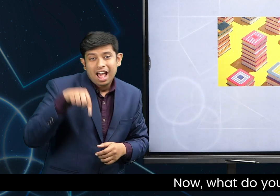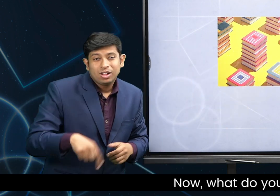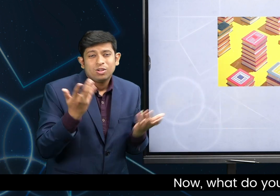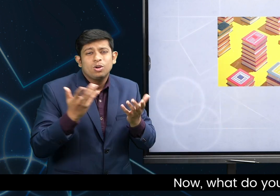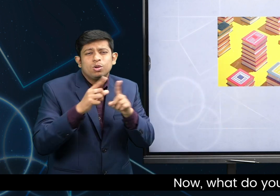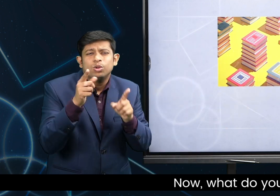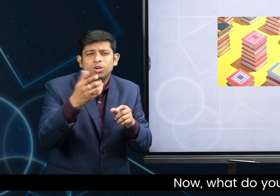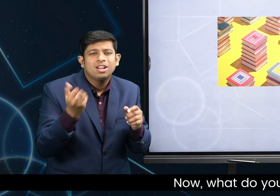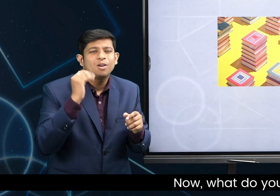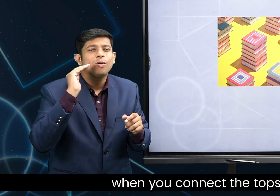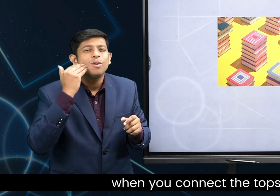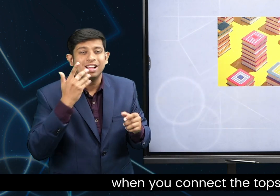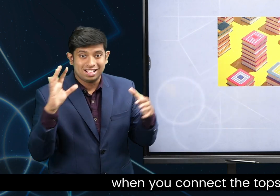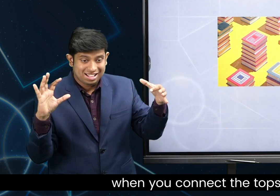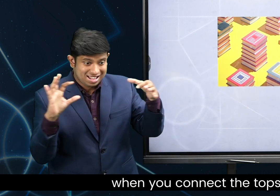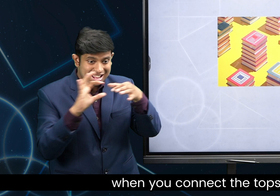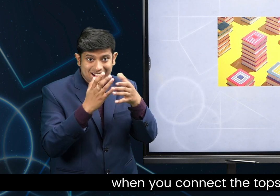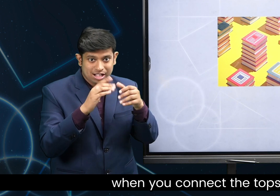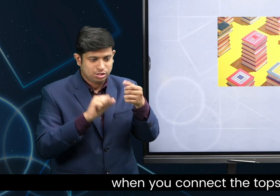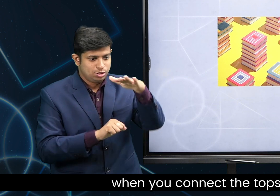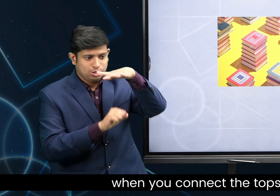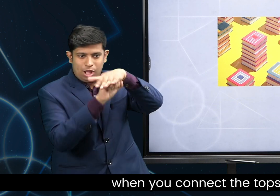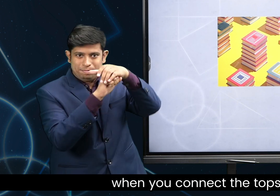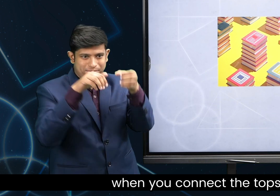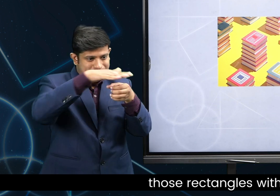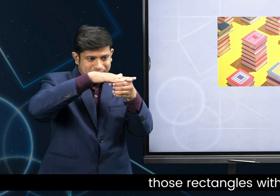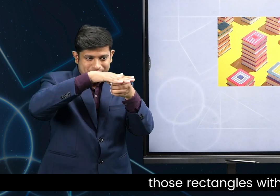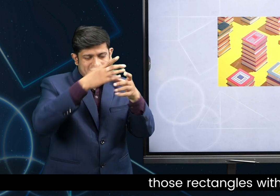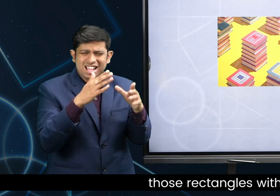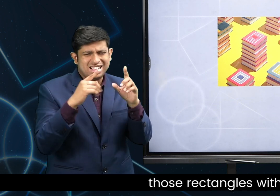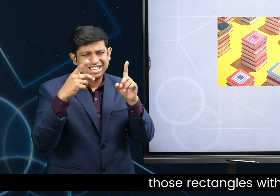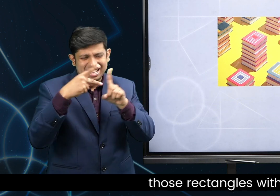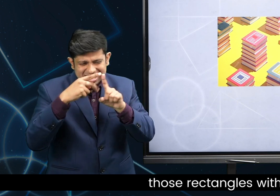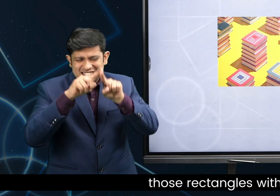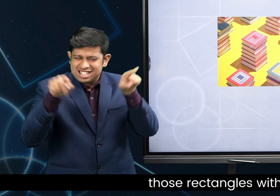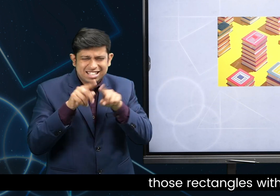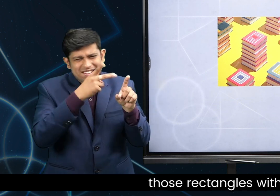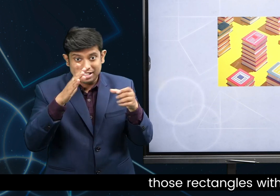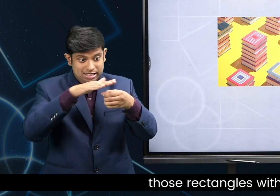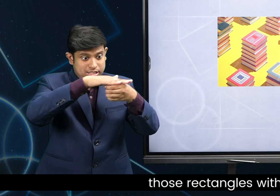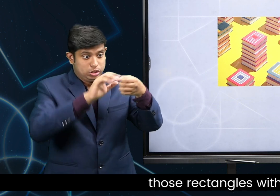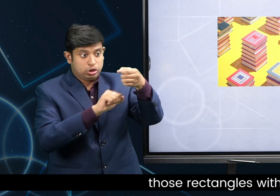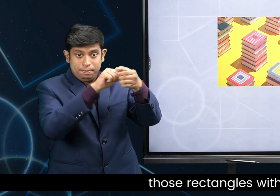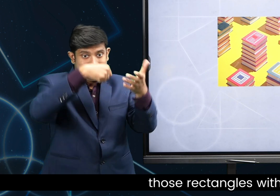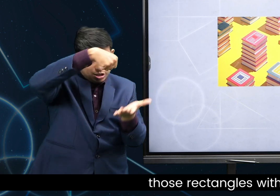Now, what do you get when you connect the tops and bottom of those rectangles with flat walls?